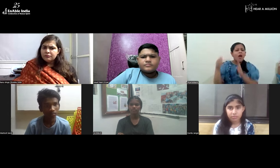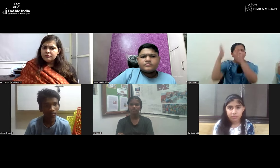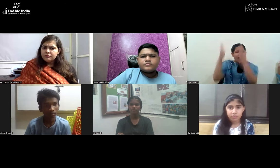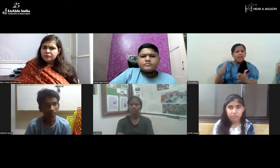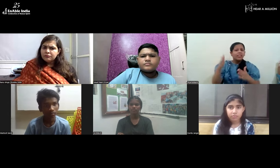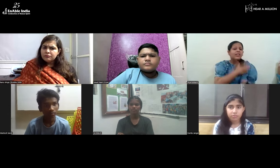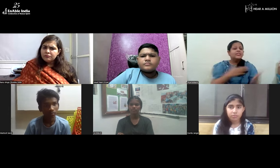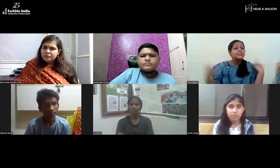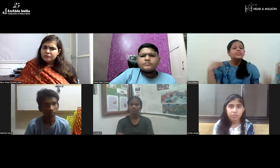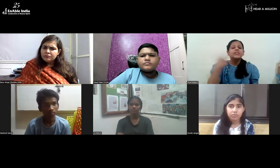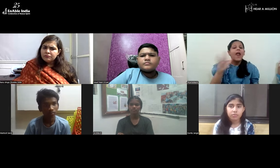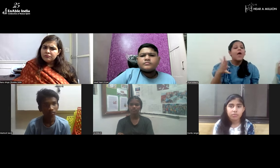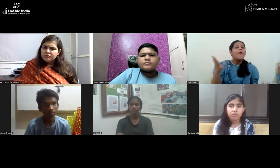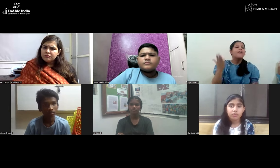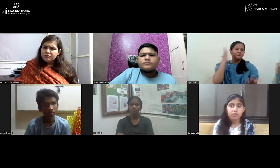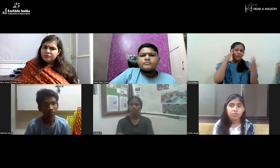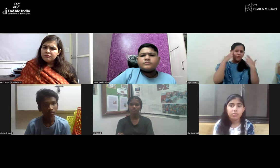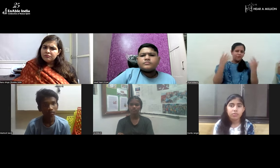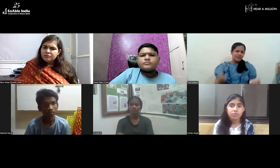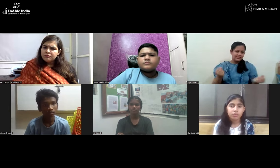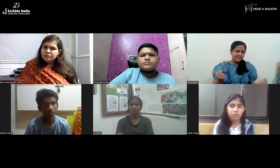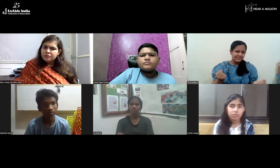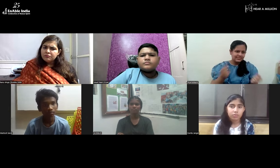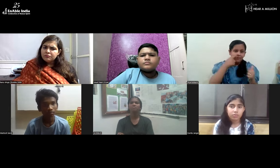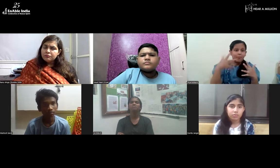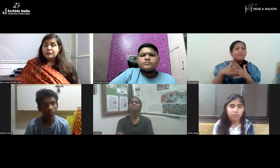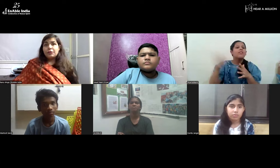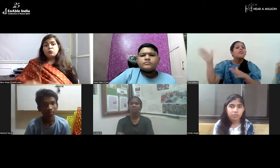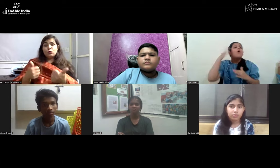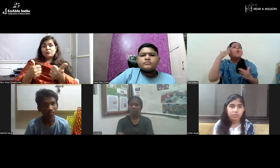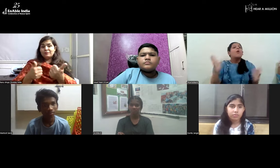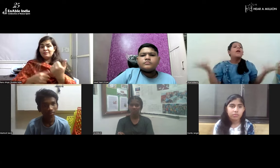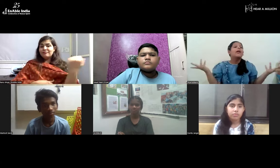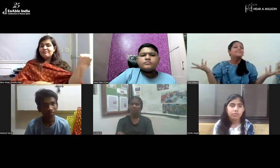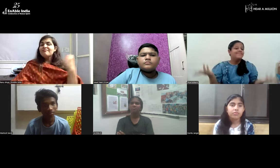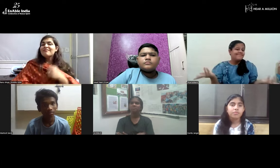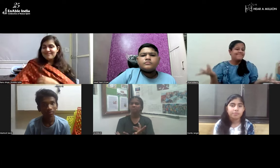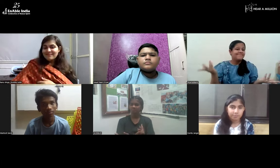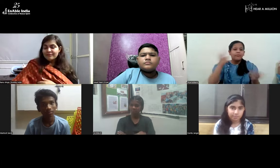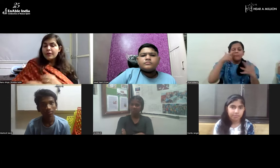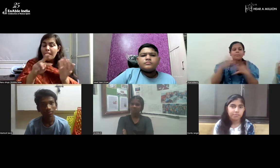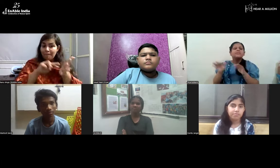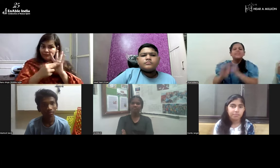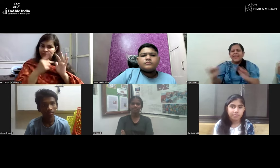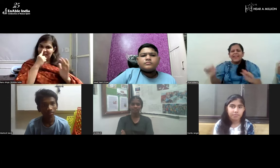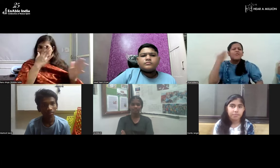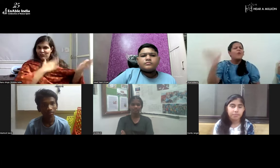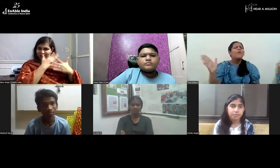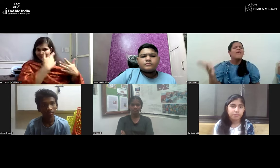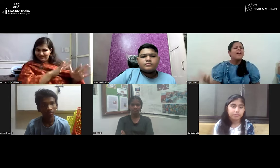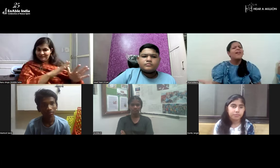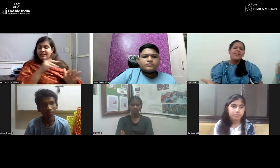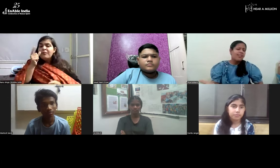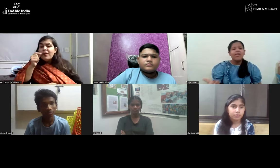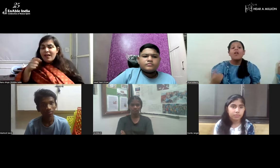the who higher you trust. authority. Okay, okay. If it's difficult, like if nobody's listening to you, just go to the police. Would you